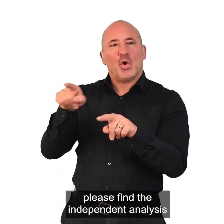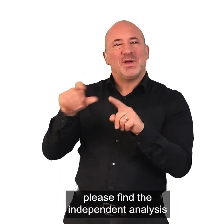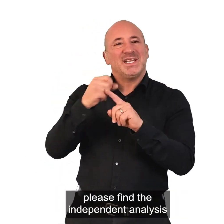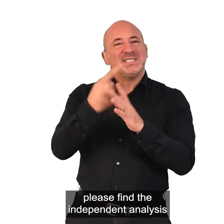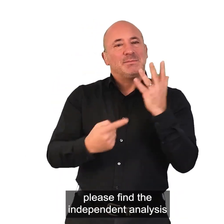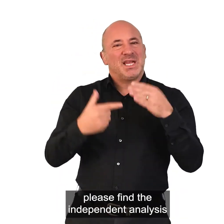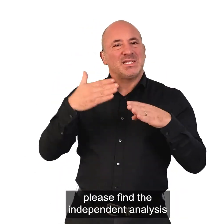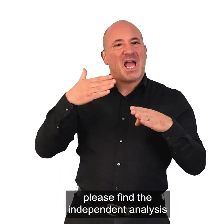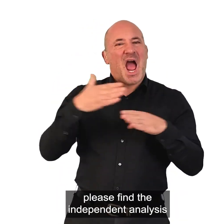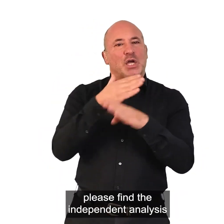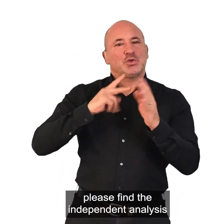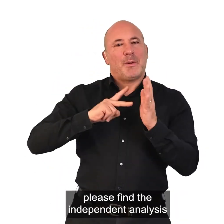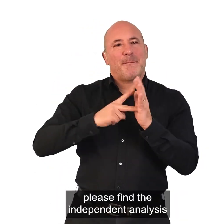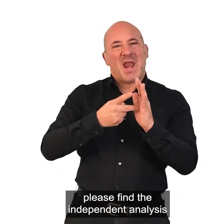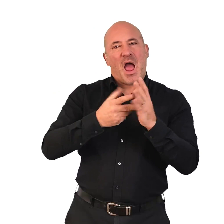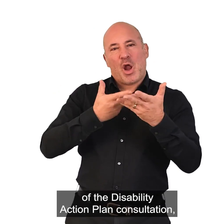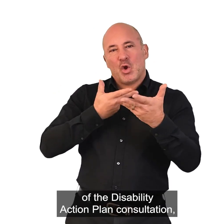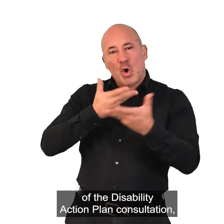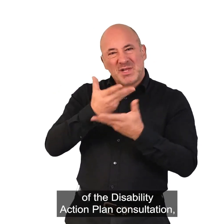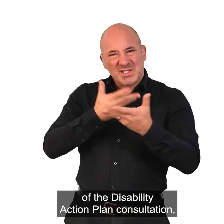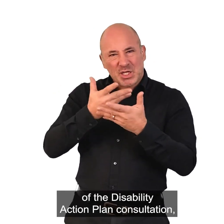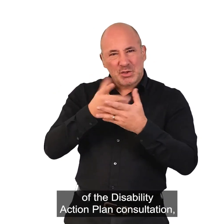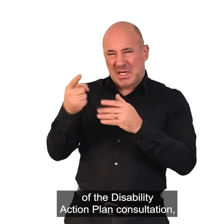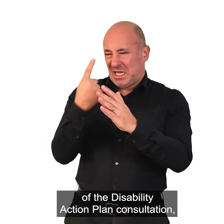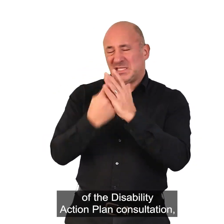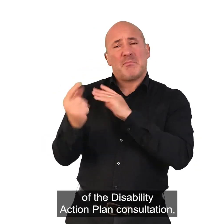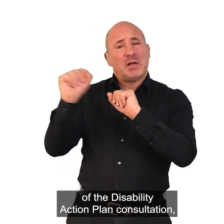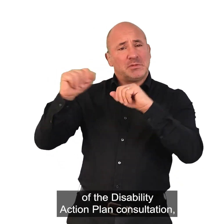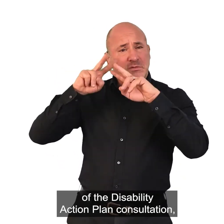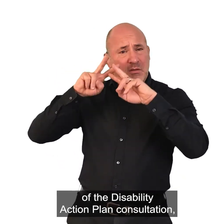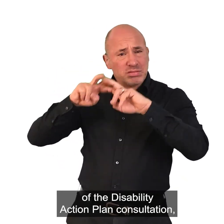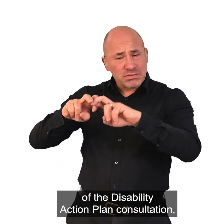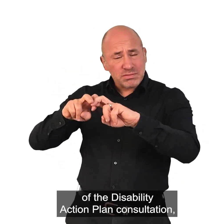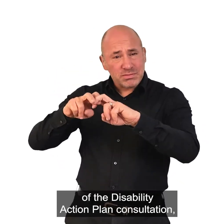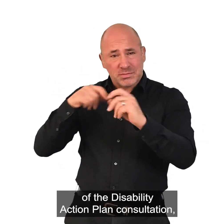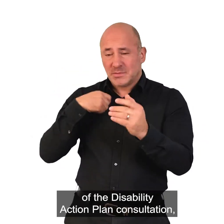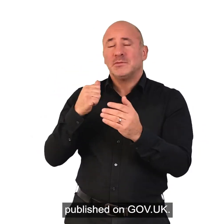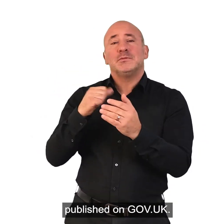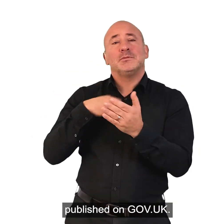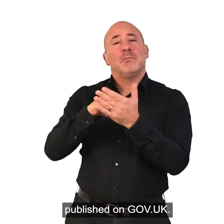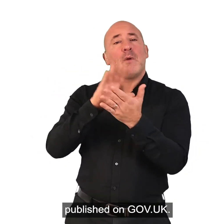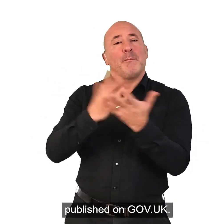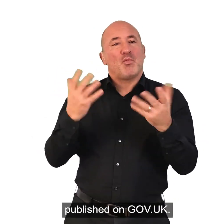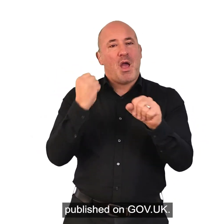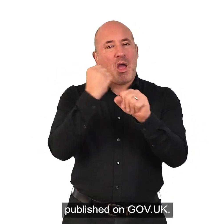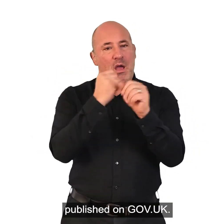please find the independent analysis of the Disability Action Plan consultation, published